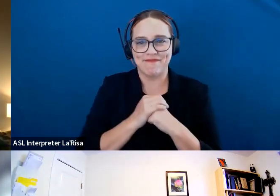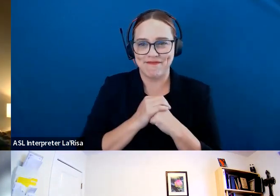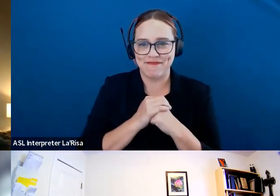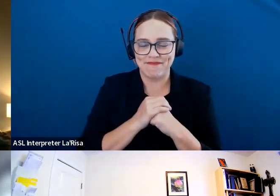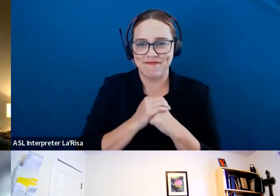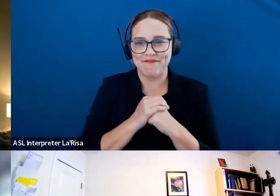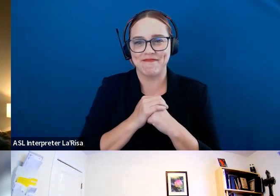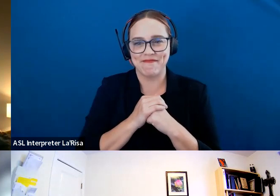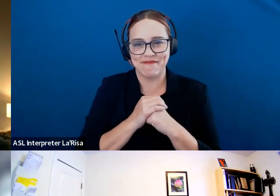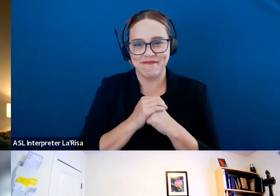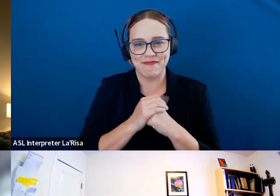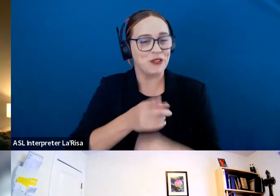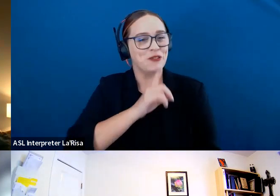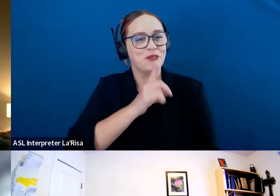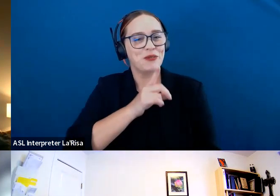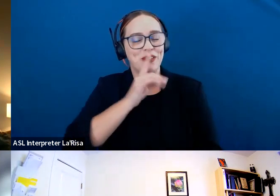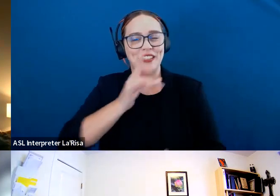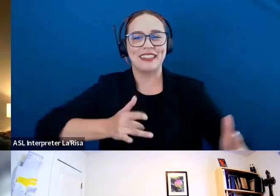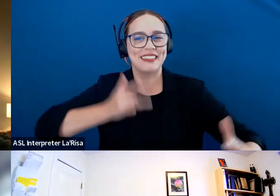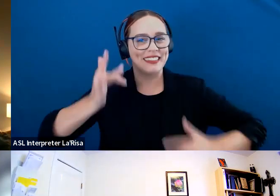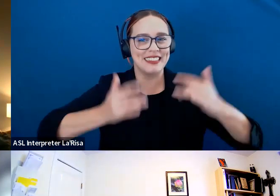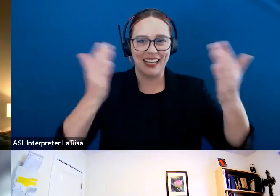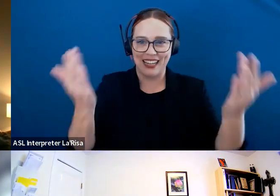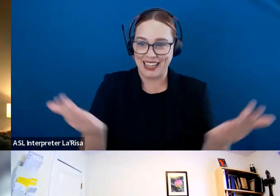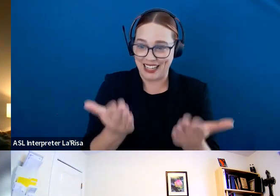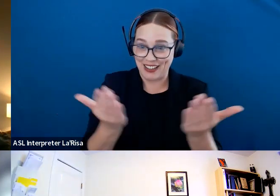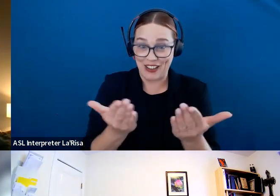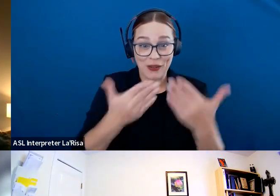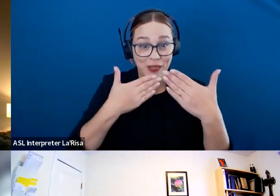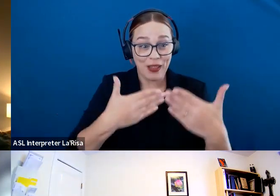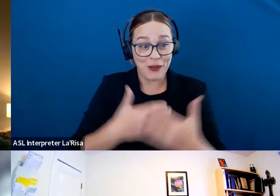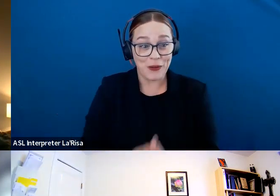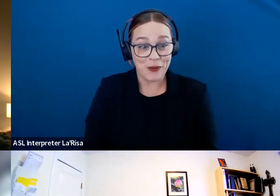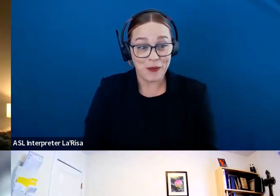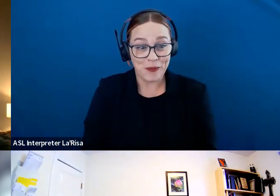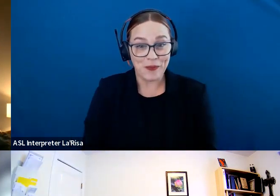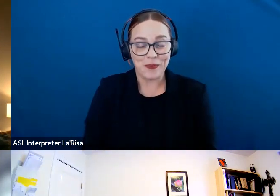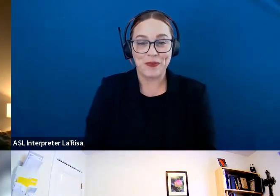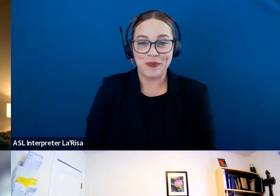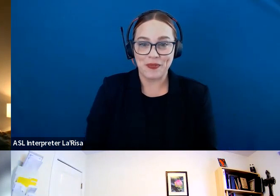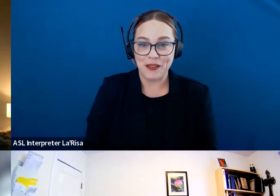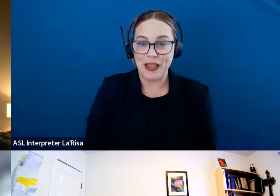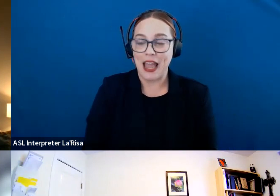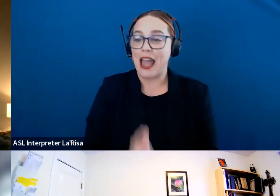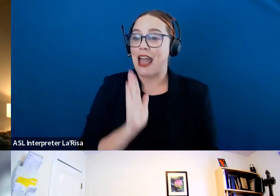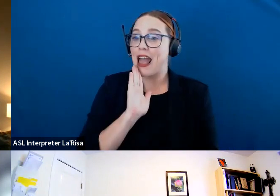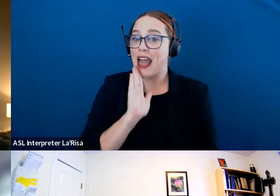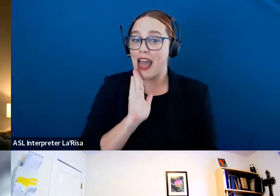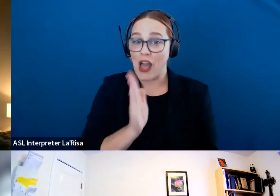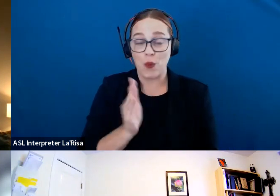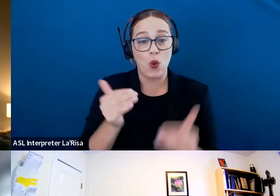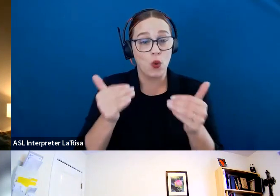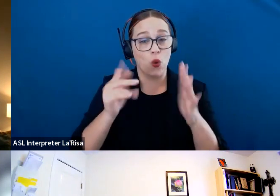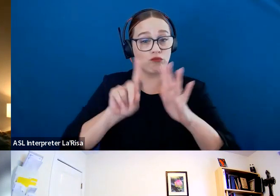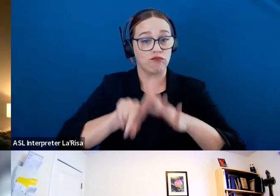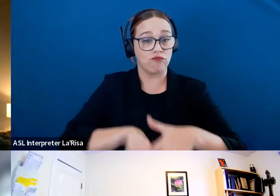I'm really excited to be here. Thank you. I am going to kick us off for